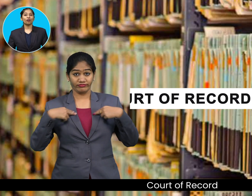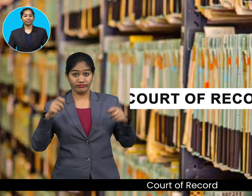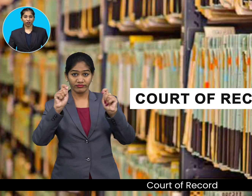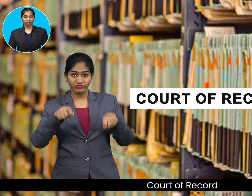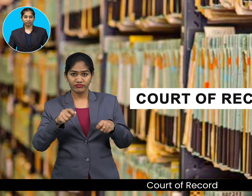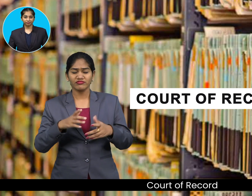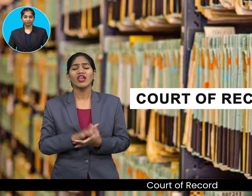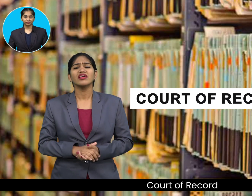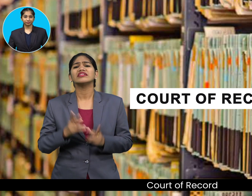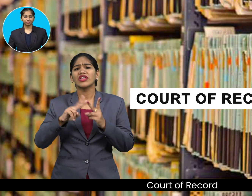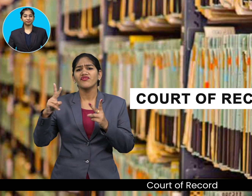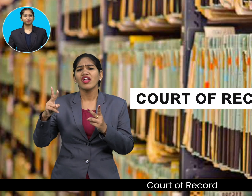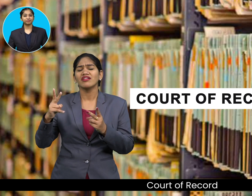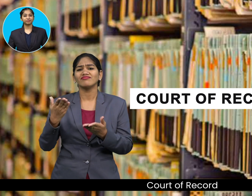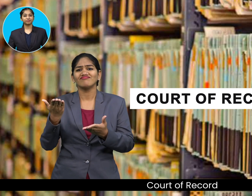Court of record.